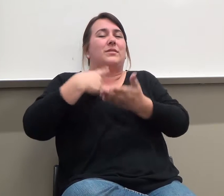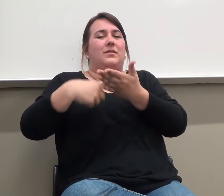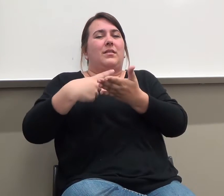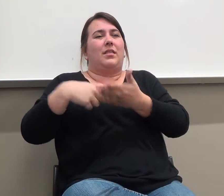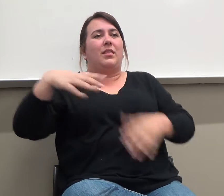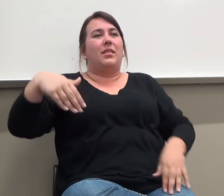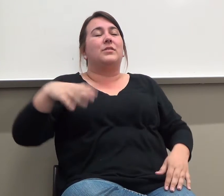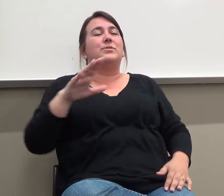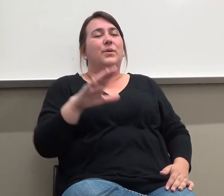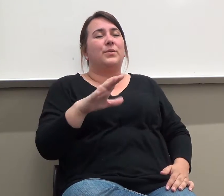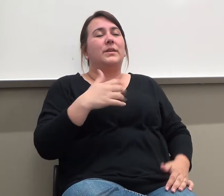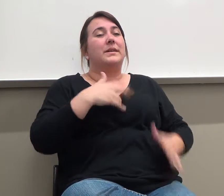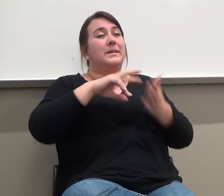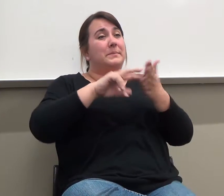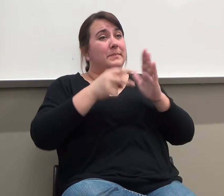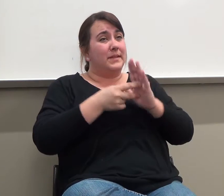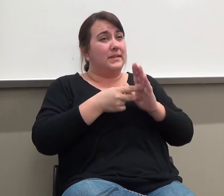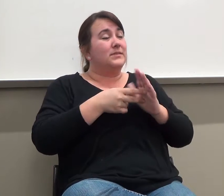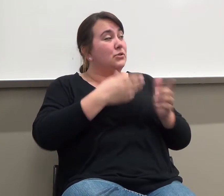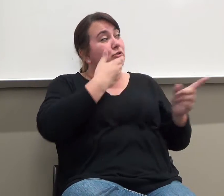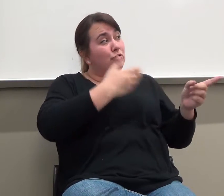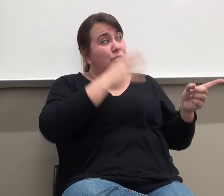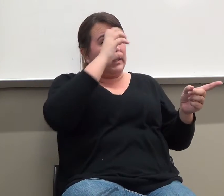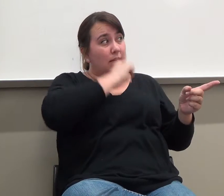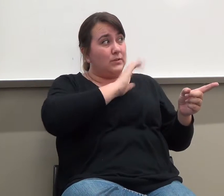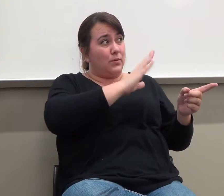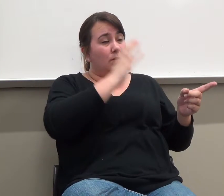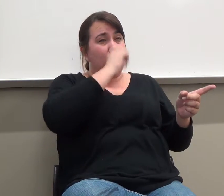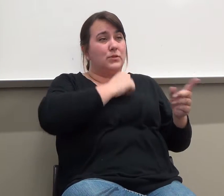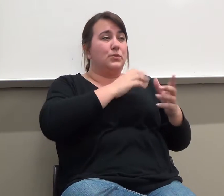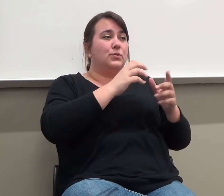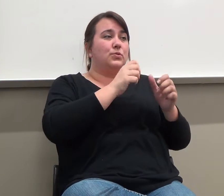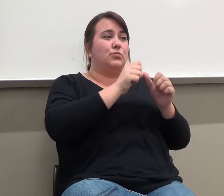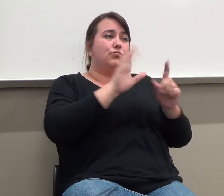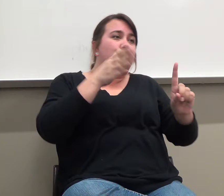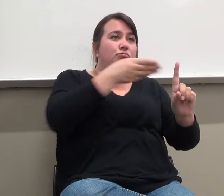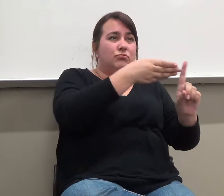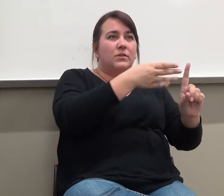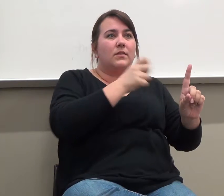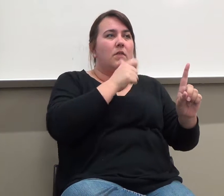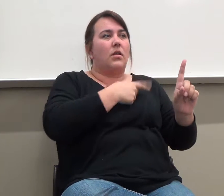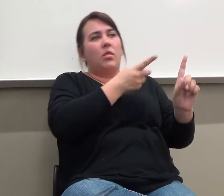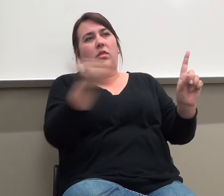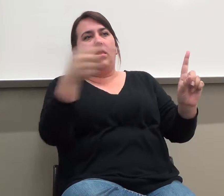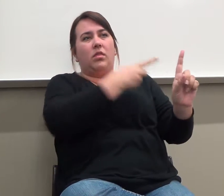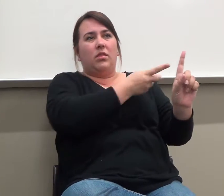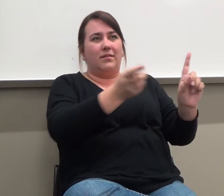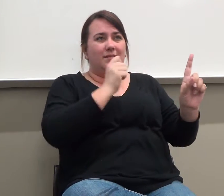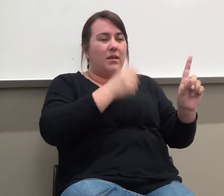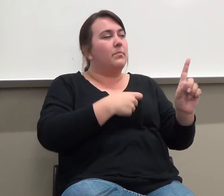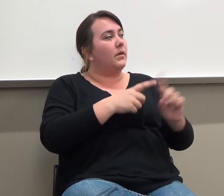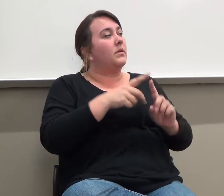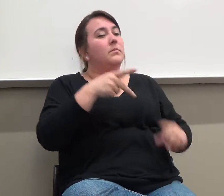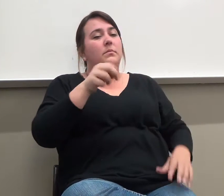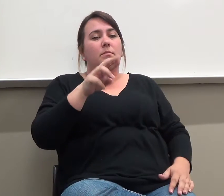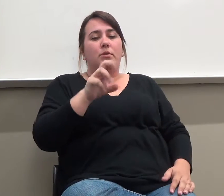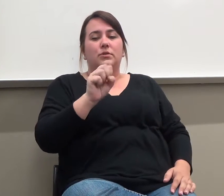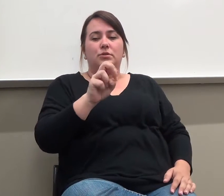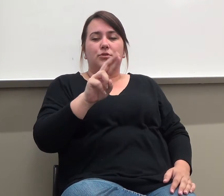actually means, that was a good guess, and that was a good answer. But perseverance actually means